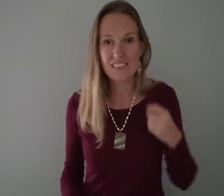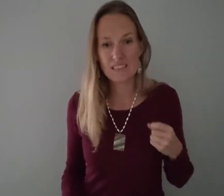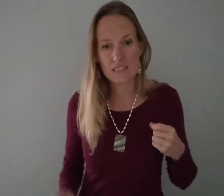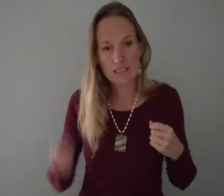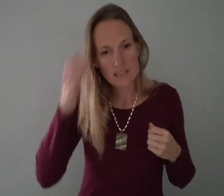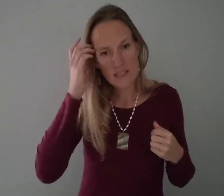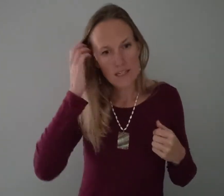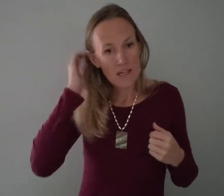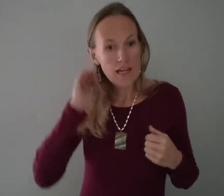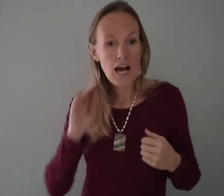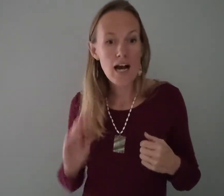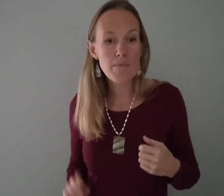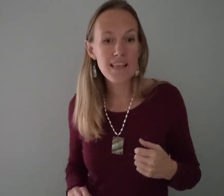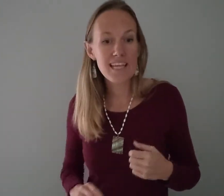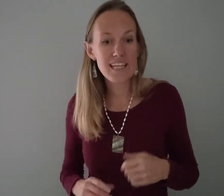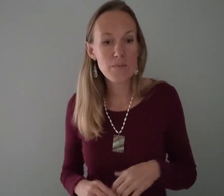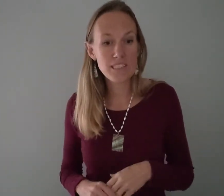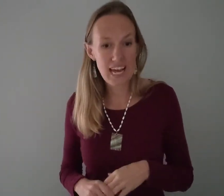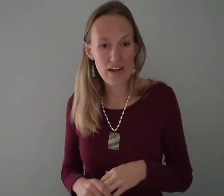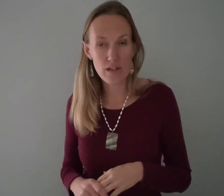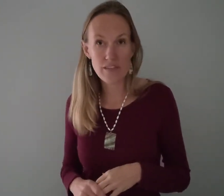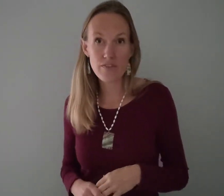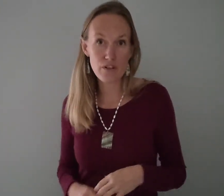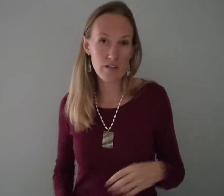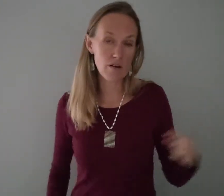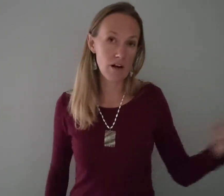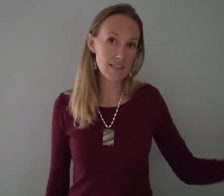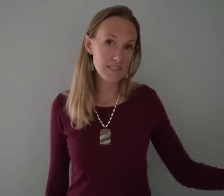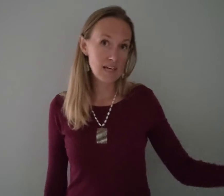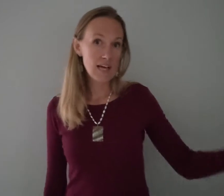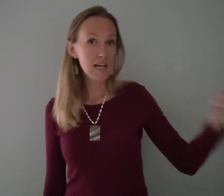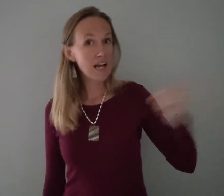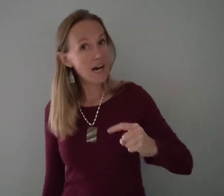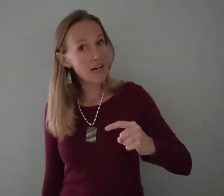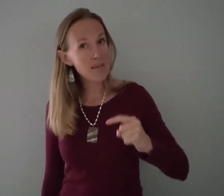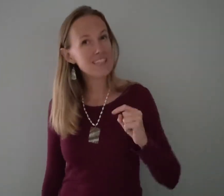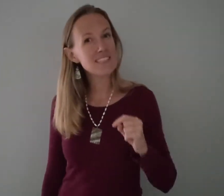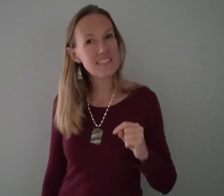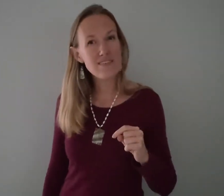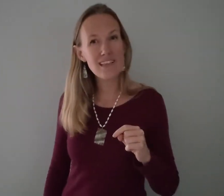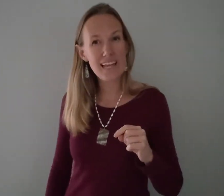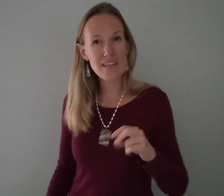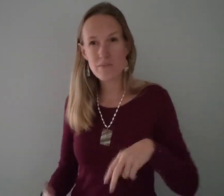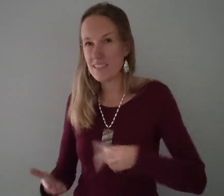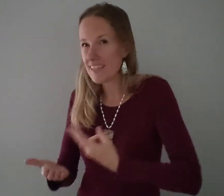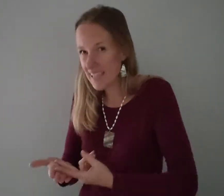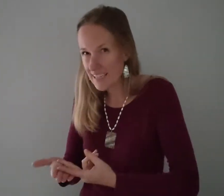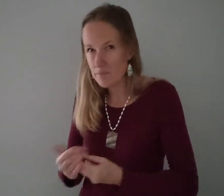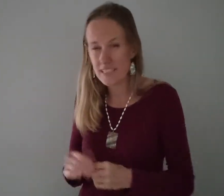addictions. Come lay them down at the foot of the cross. Come, and instead of lay them